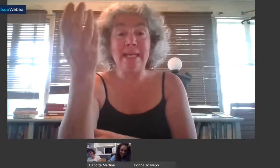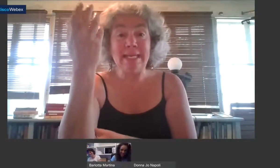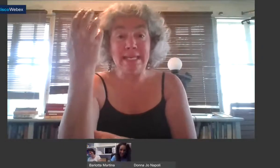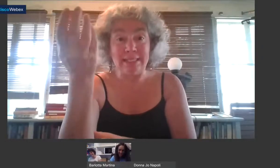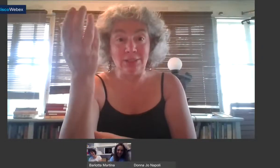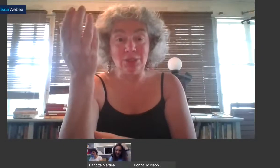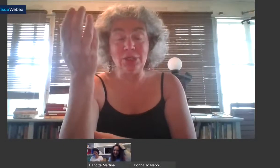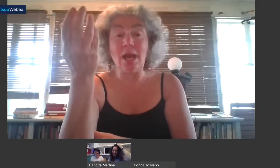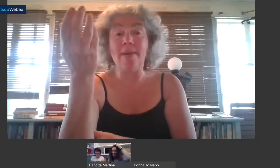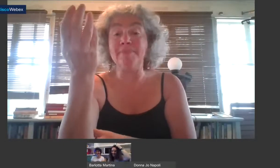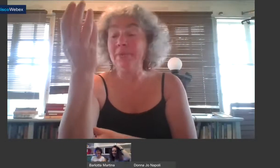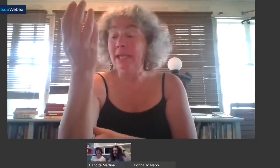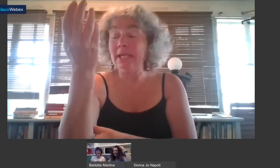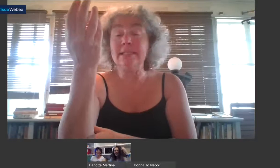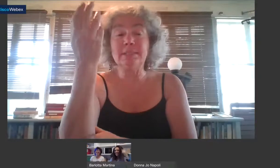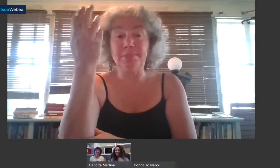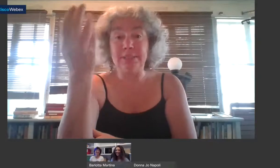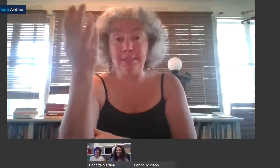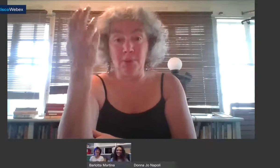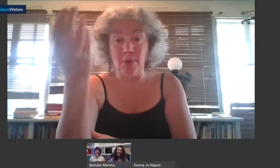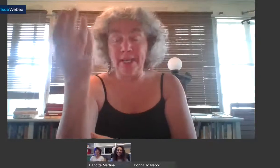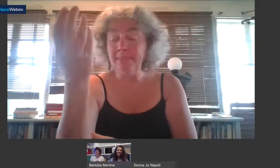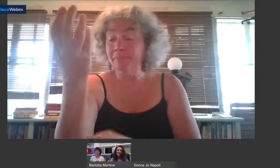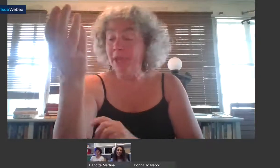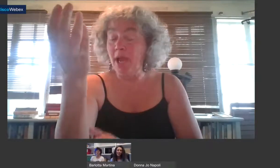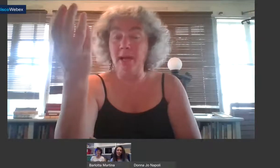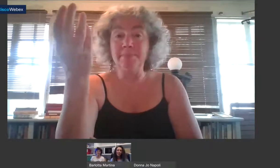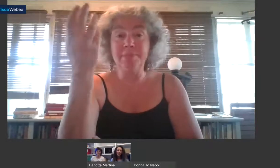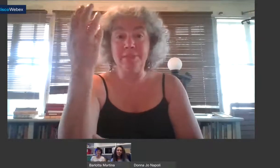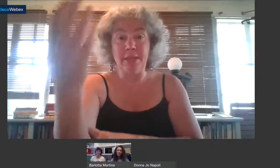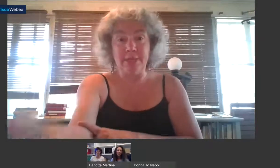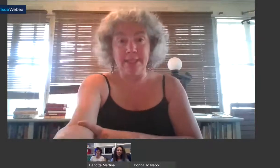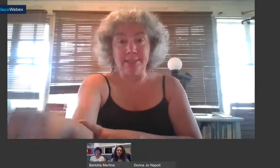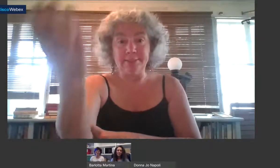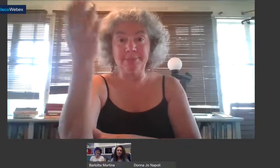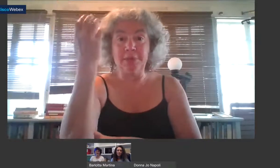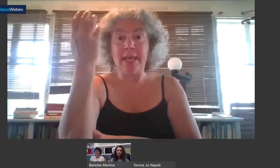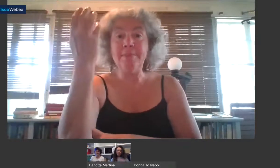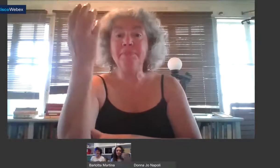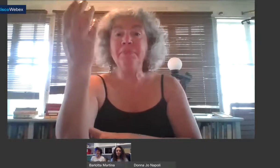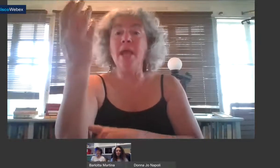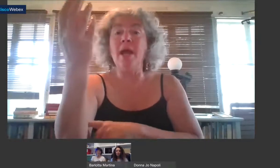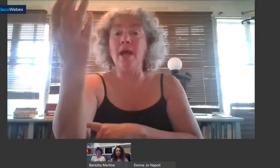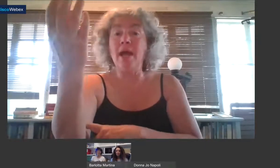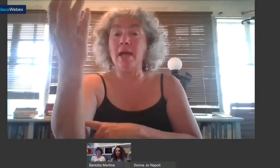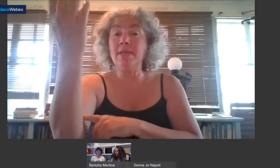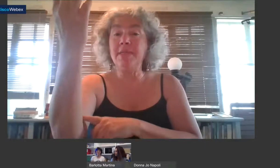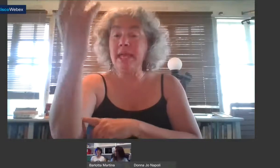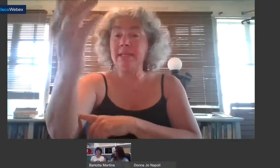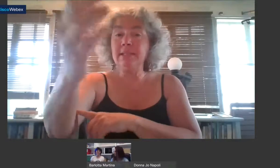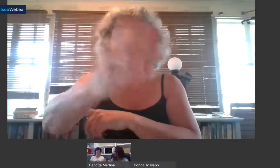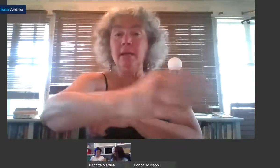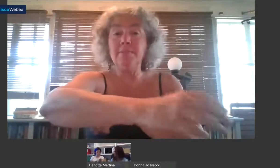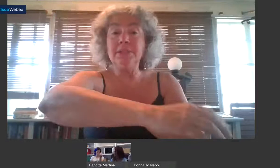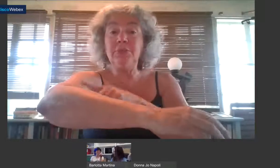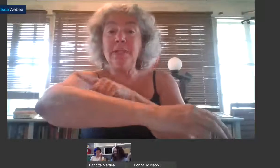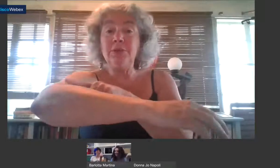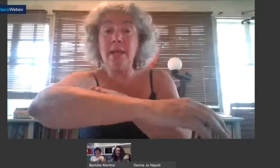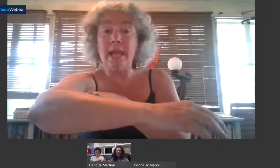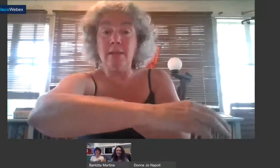a hinge. It's pretty boring, but there it is, okay? Then between your